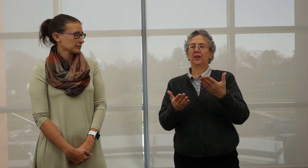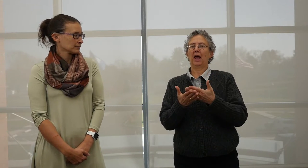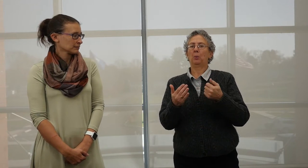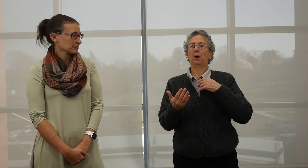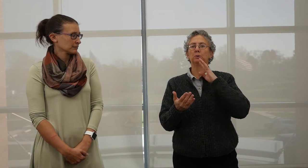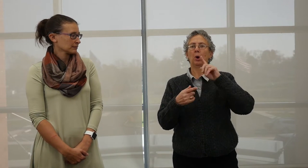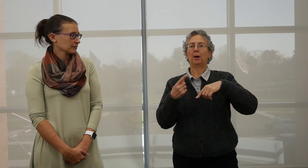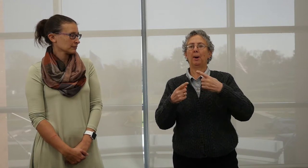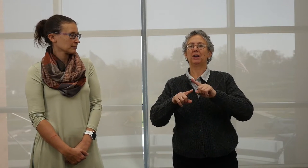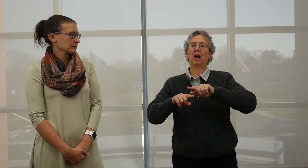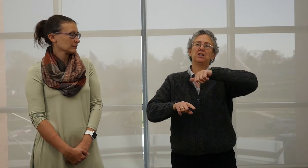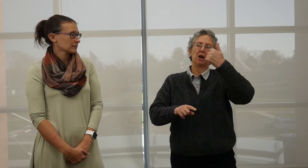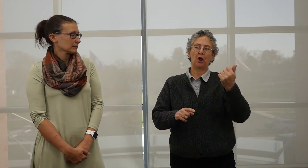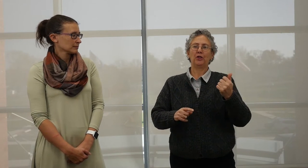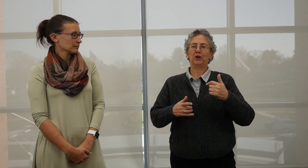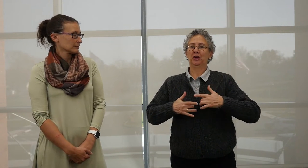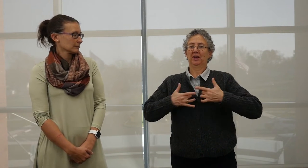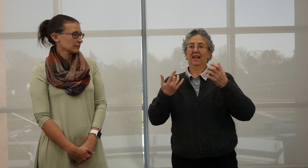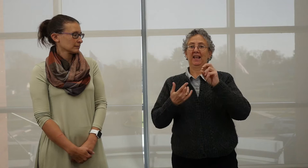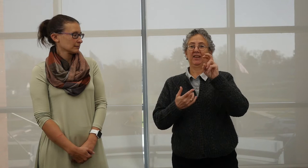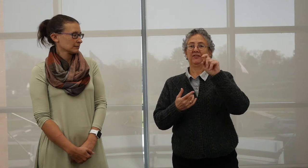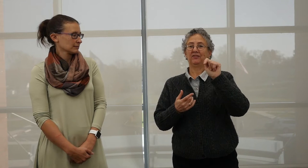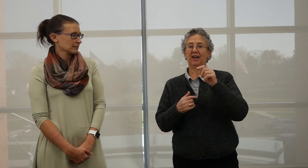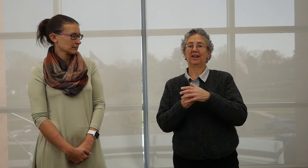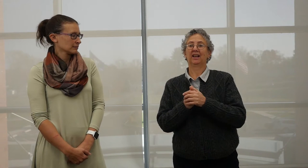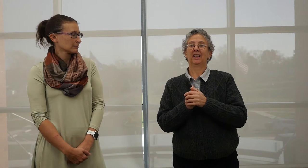Another thing I'd like to talk about is another event.